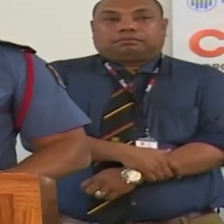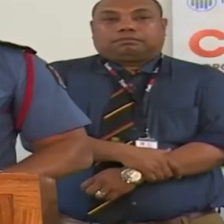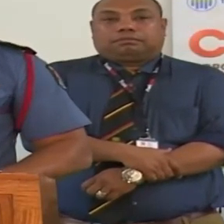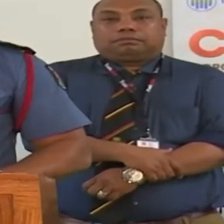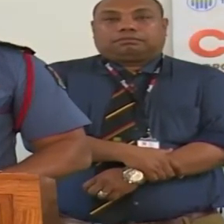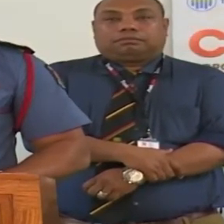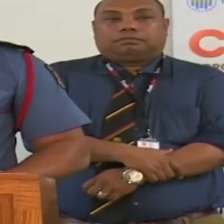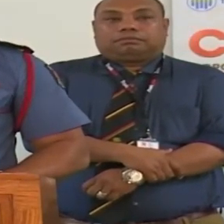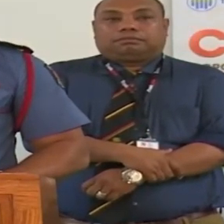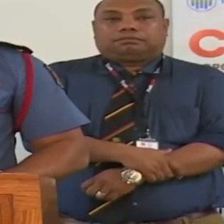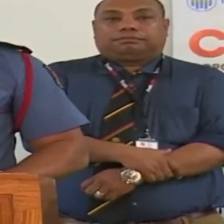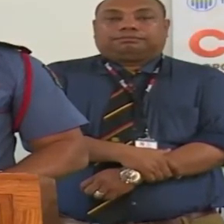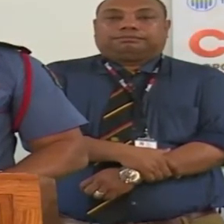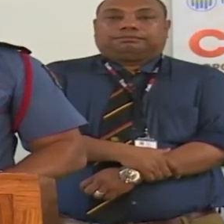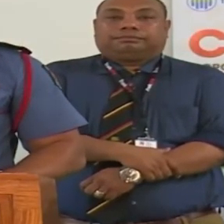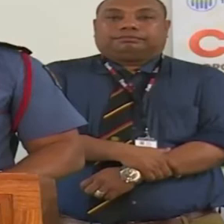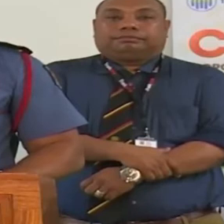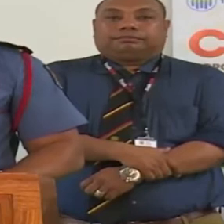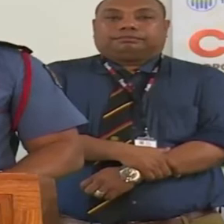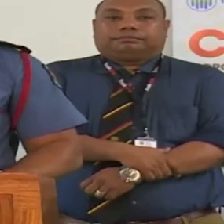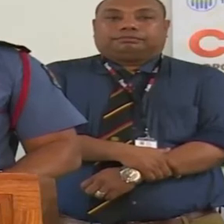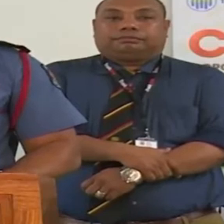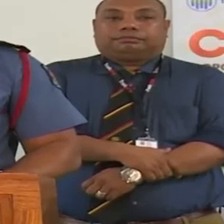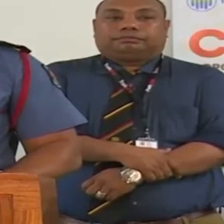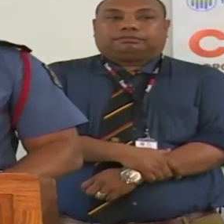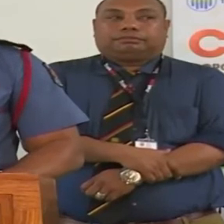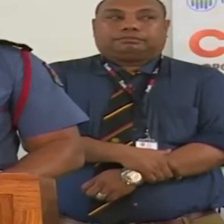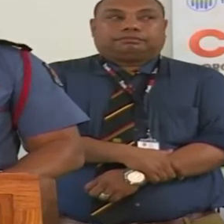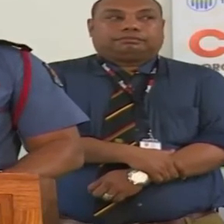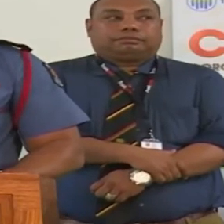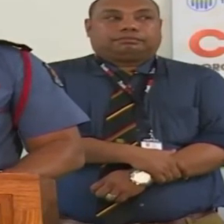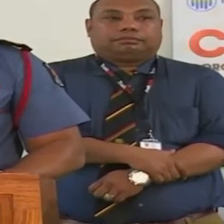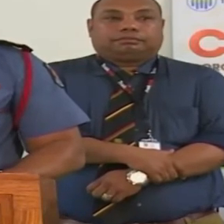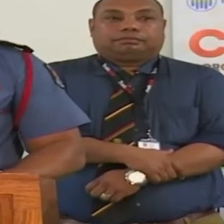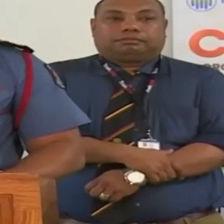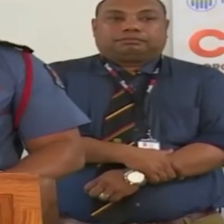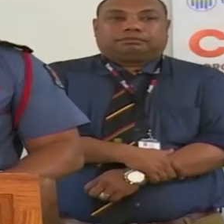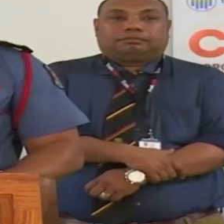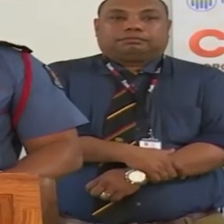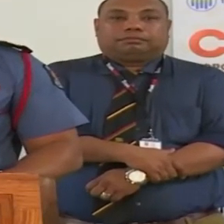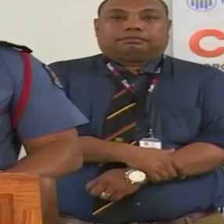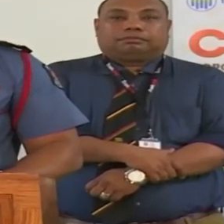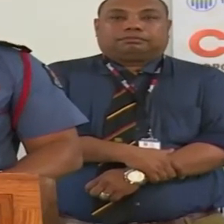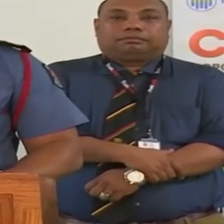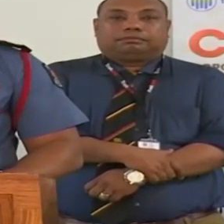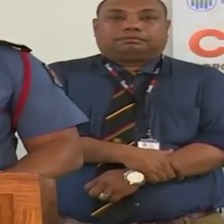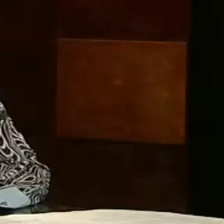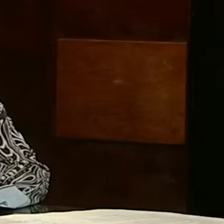strategy. Government been putting in place through the SOE, the lockdown, begin to walk. It's working.